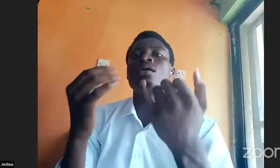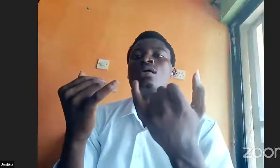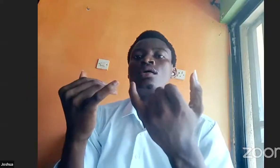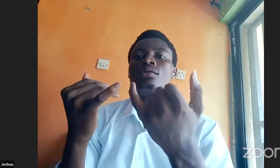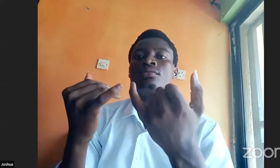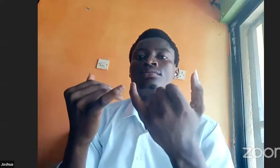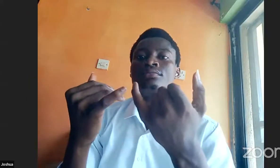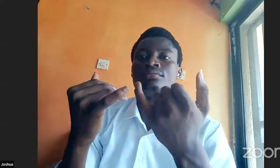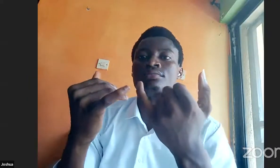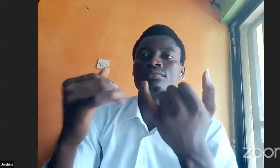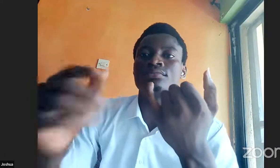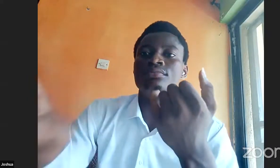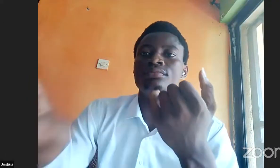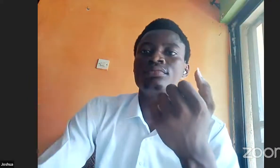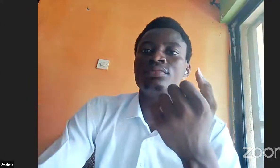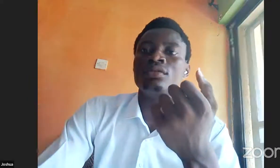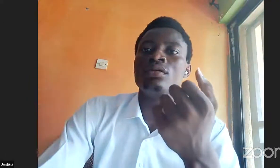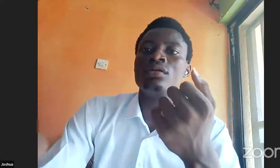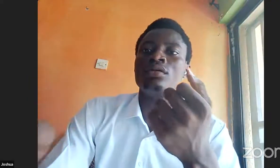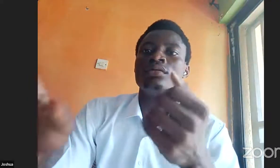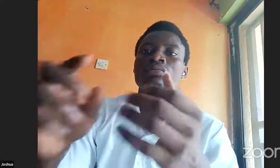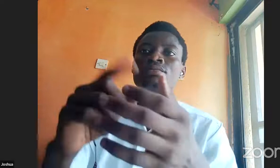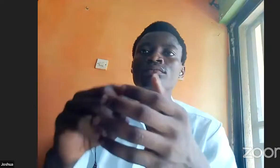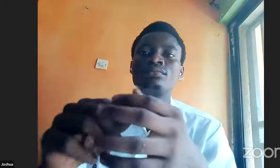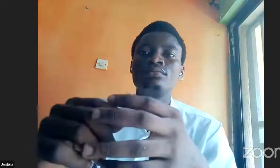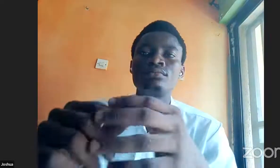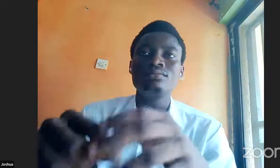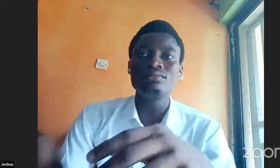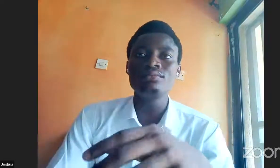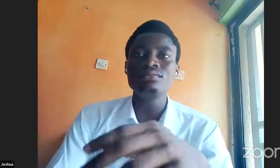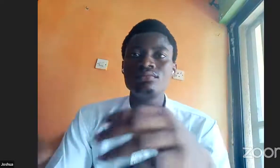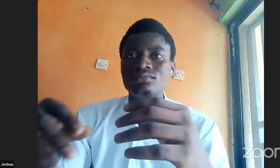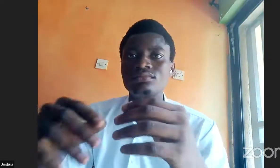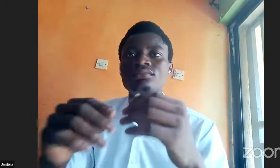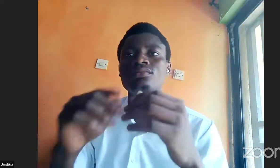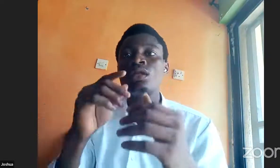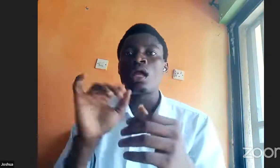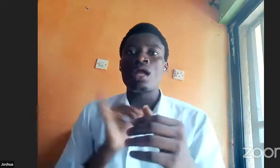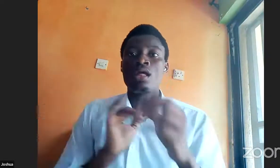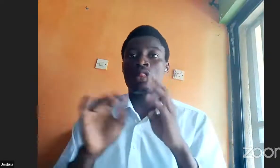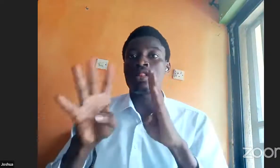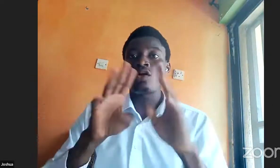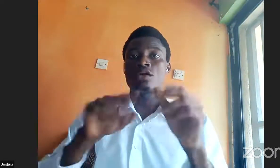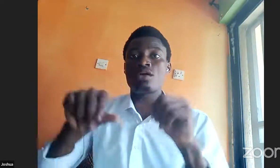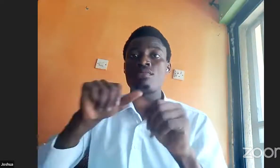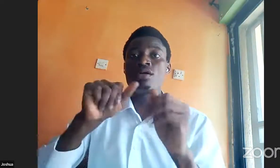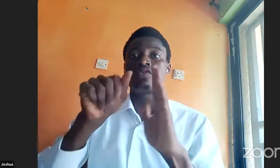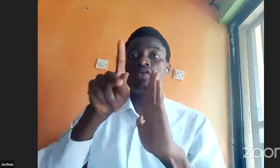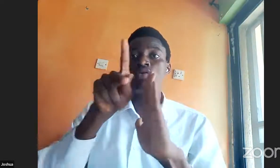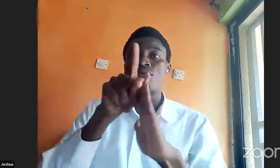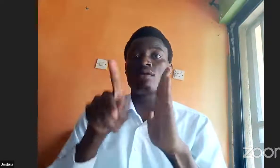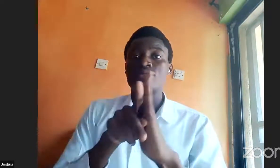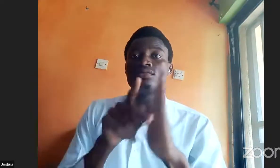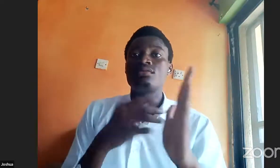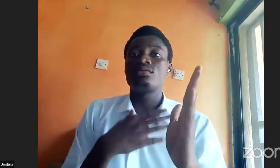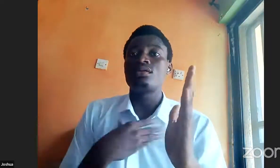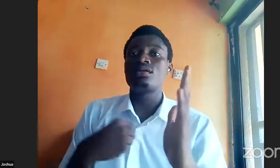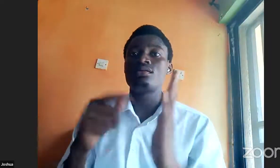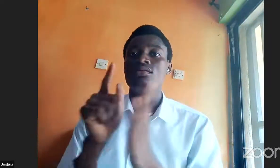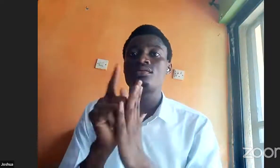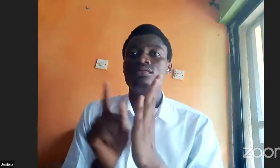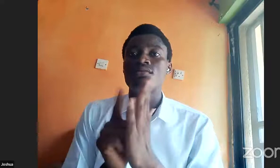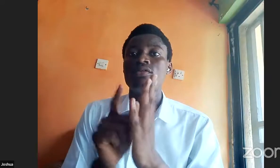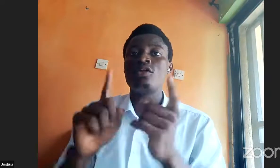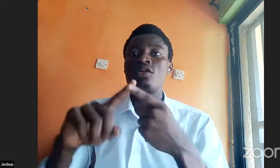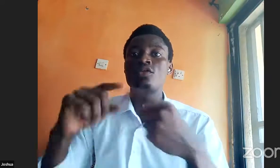was talking about policy and law. Now, first and foremost, and to make the digital space accessible, I